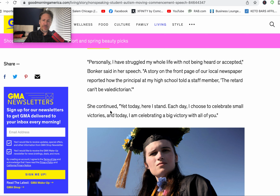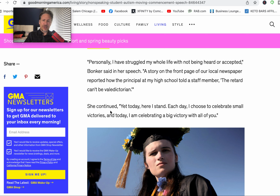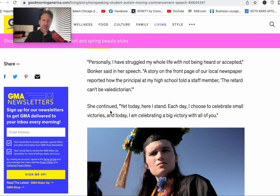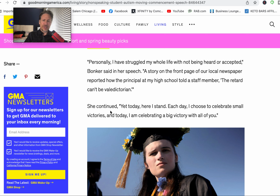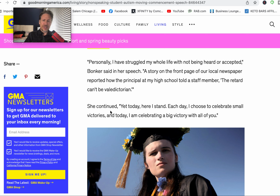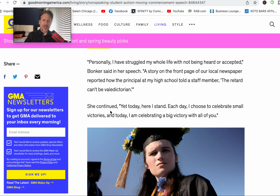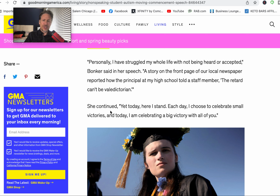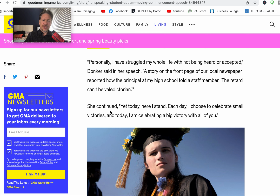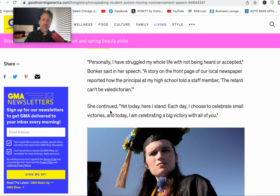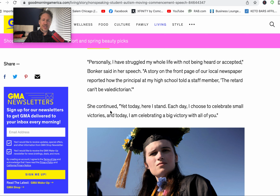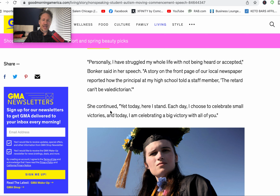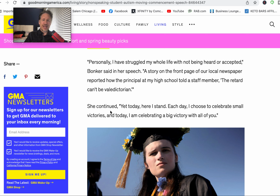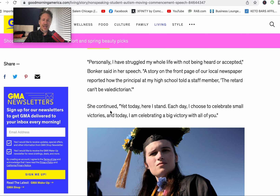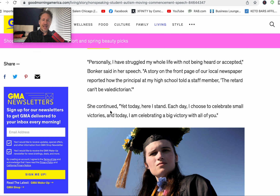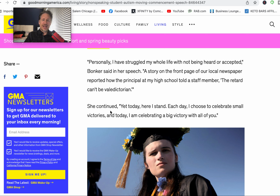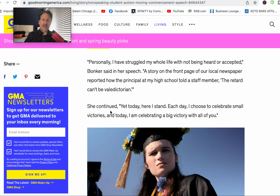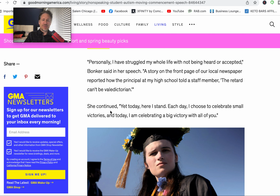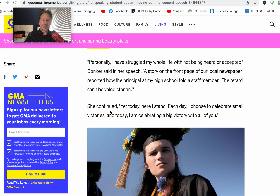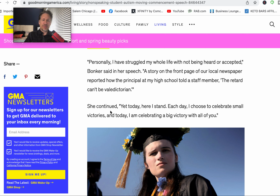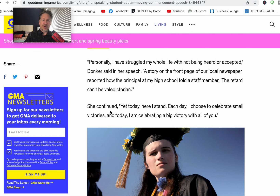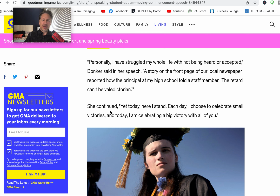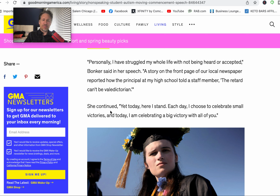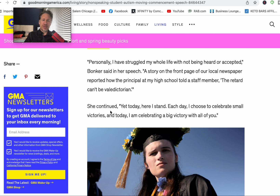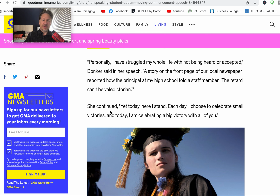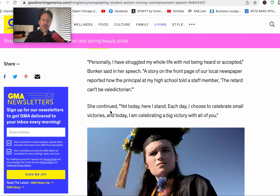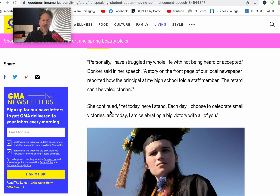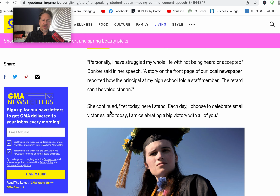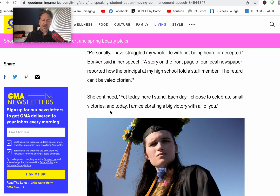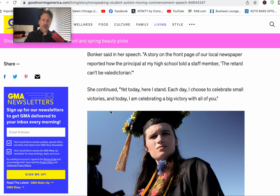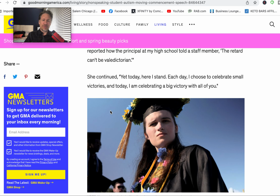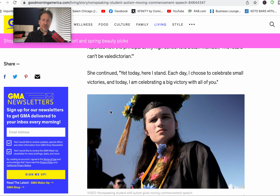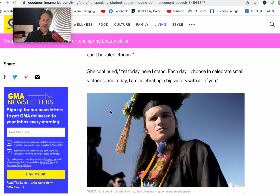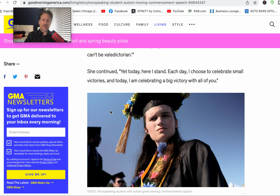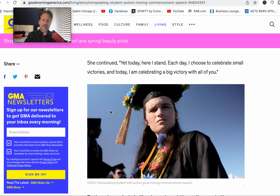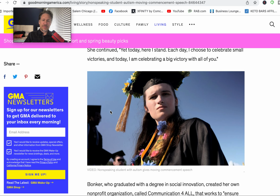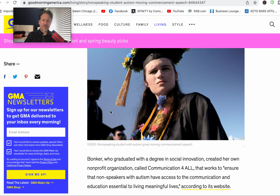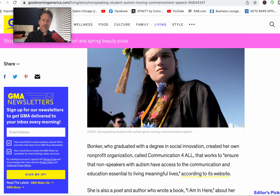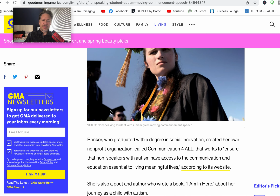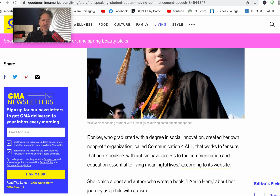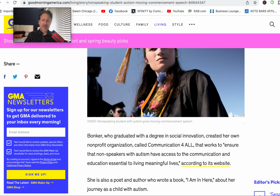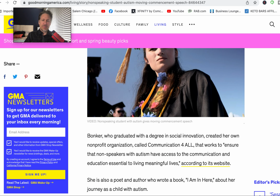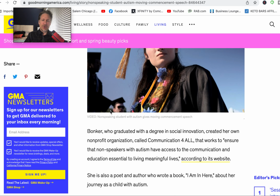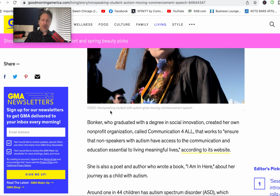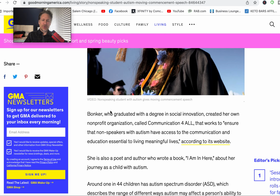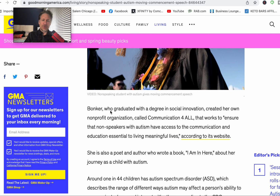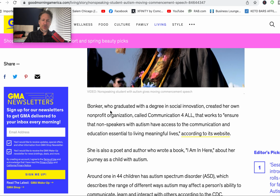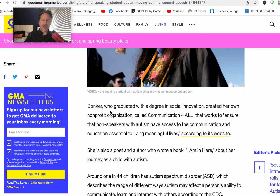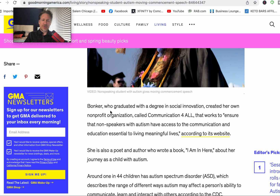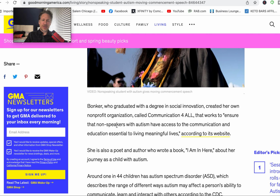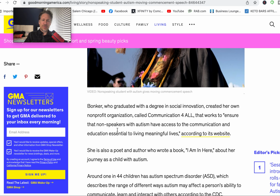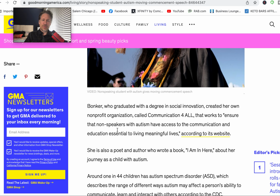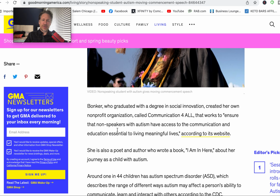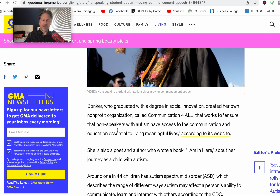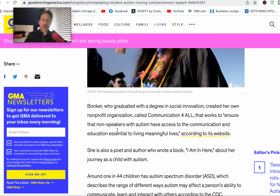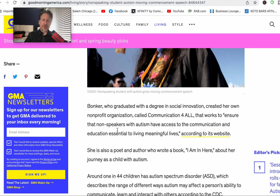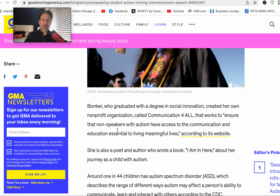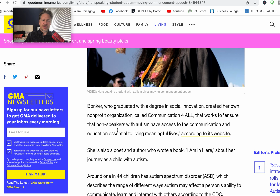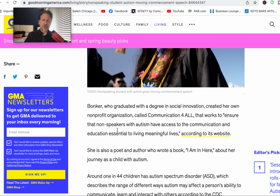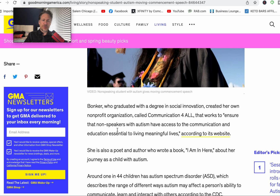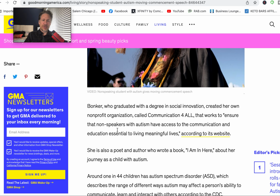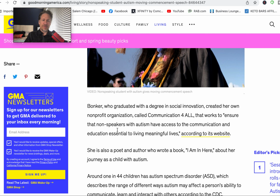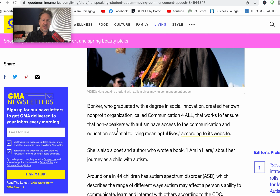small victories, and today I am celebrating a big victory with all of you." Bonker, who graduated with a